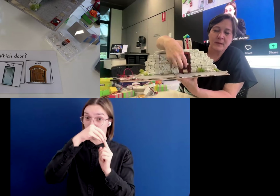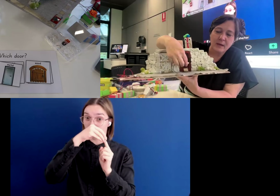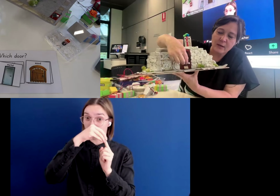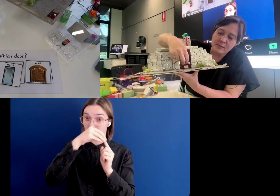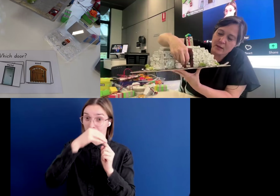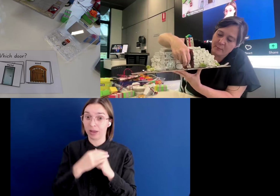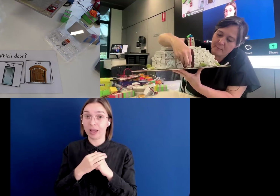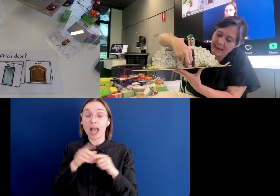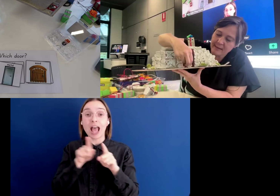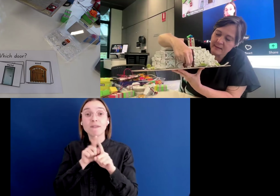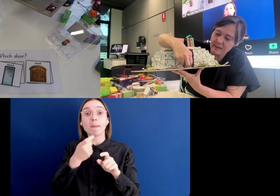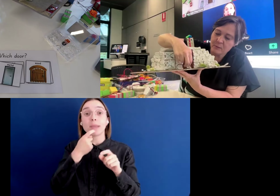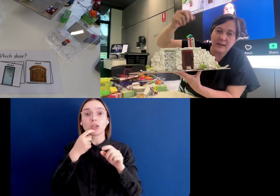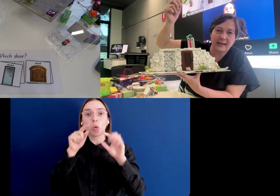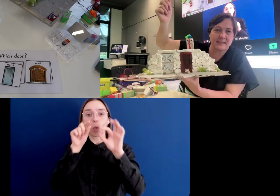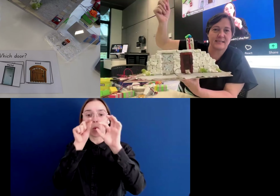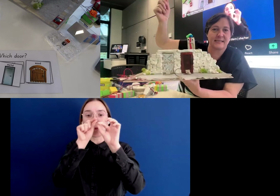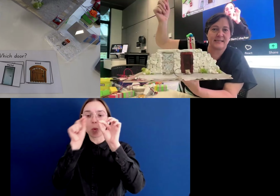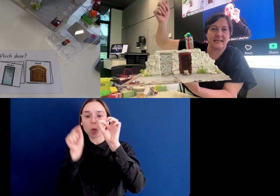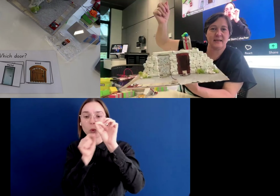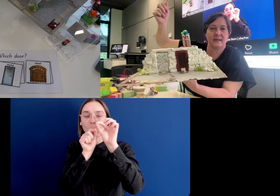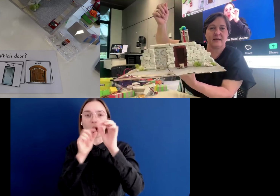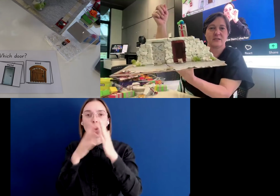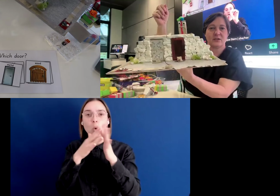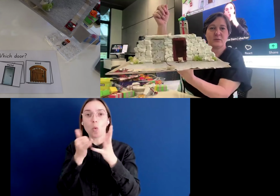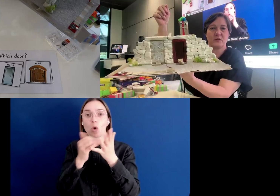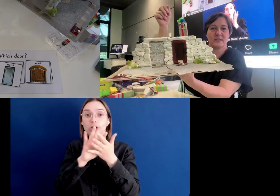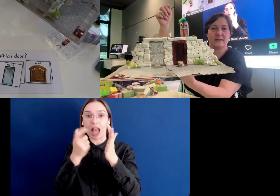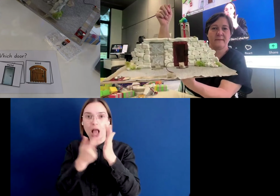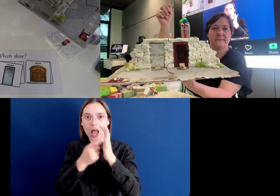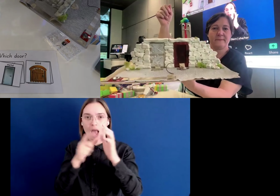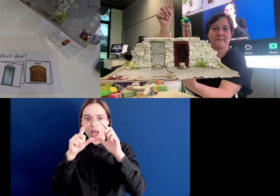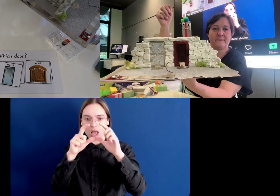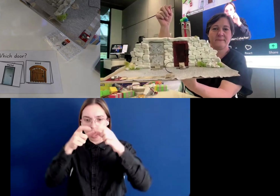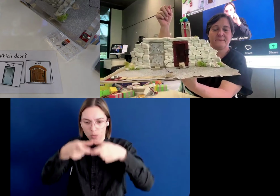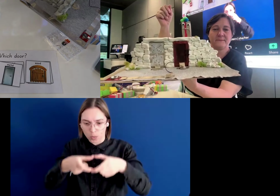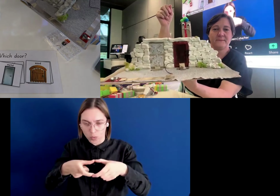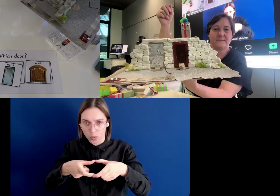down. So the magnet will actually stick to the washer,